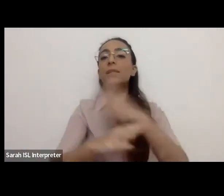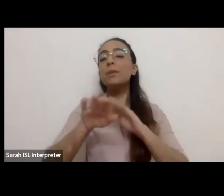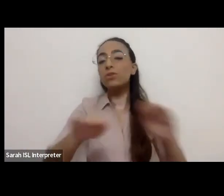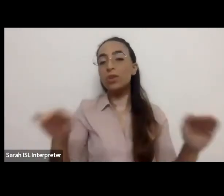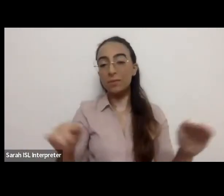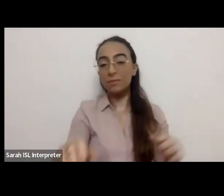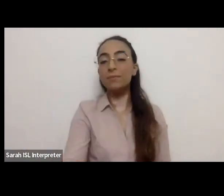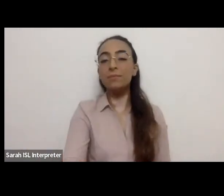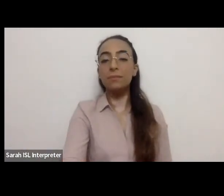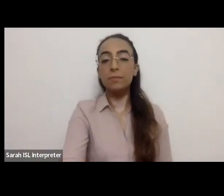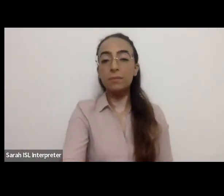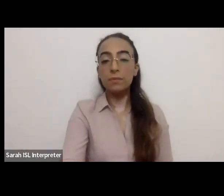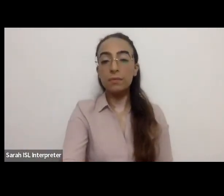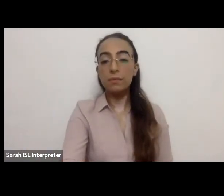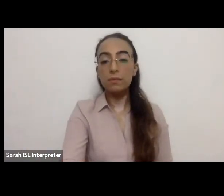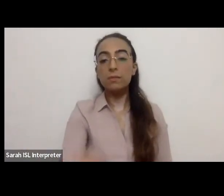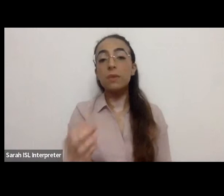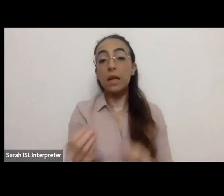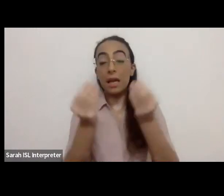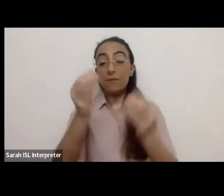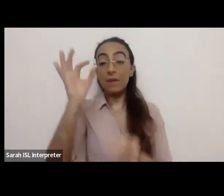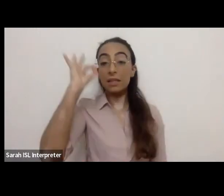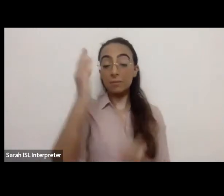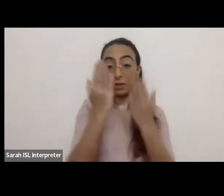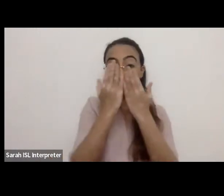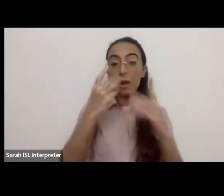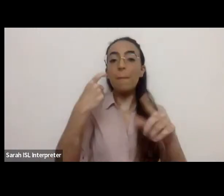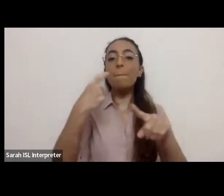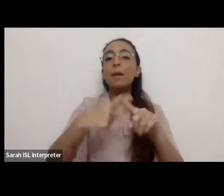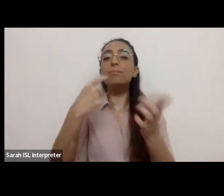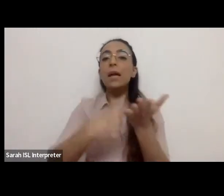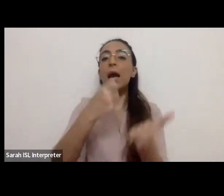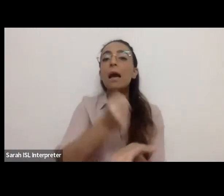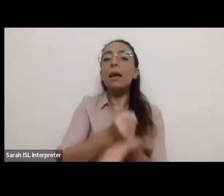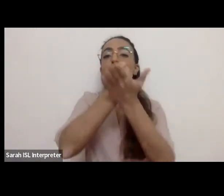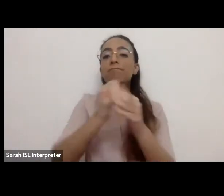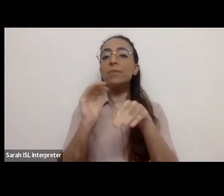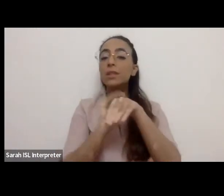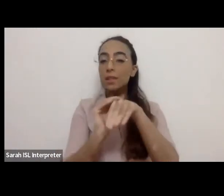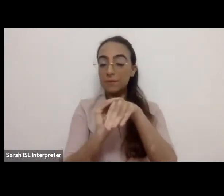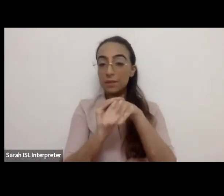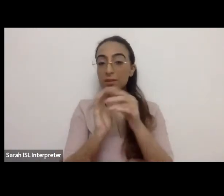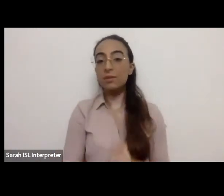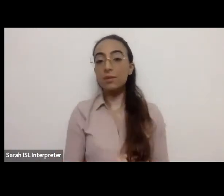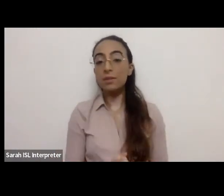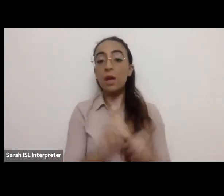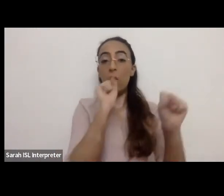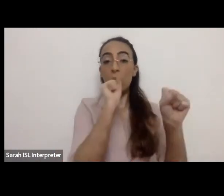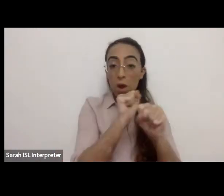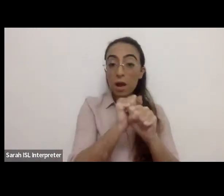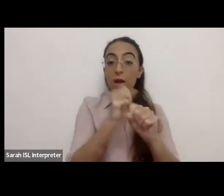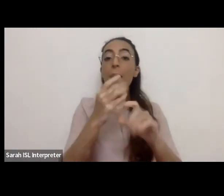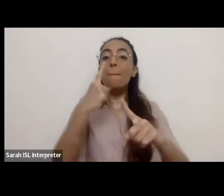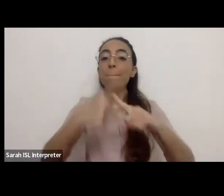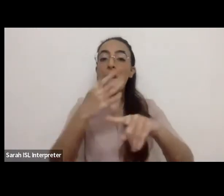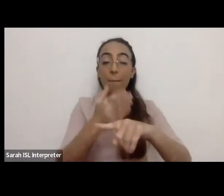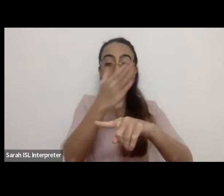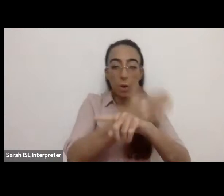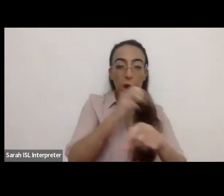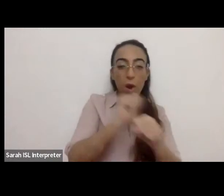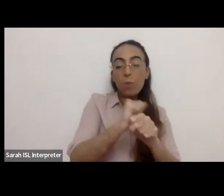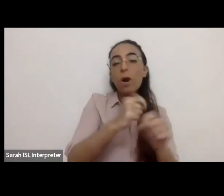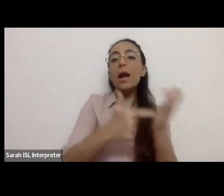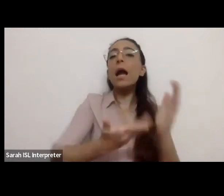with special education and rehabilitation services. Pre-vocational and vocational training is provided to